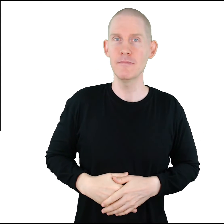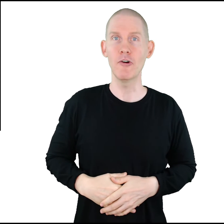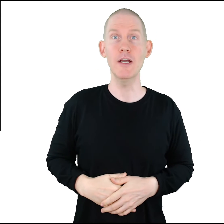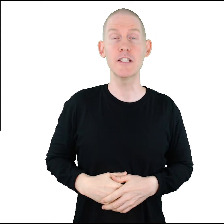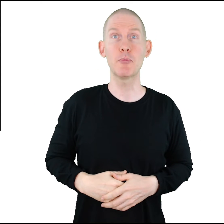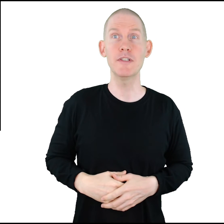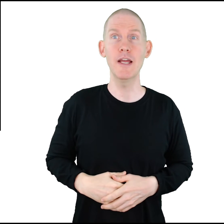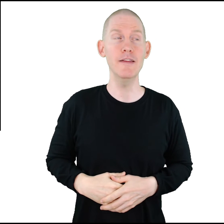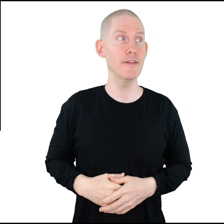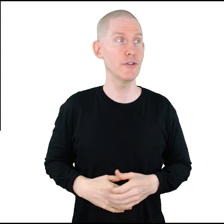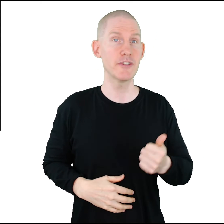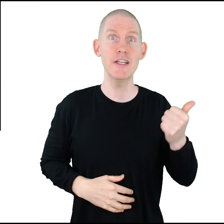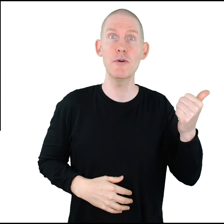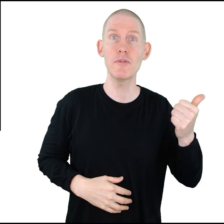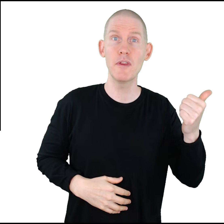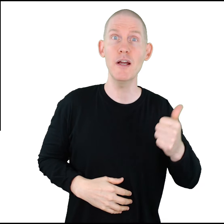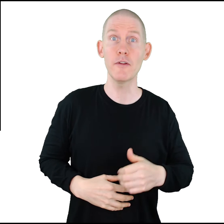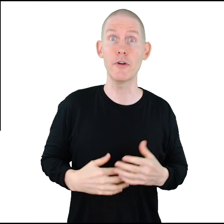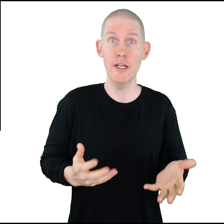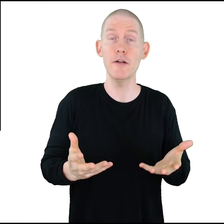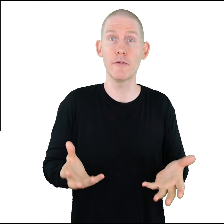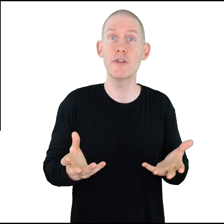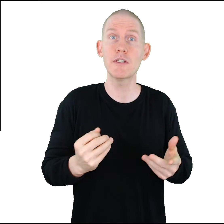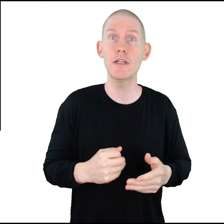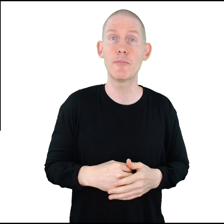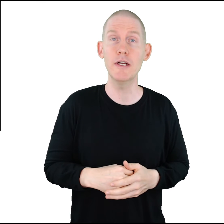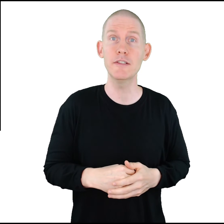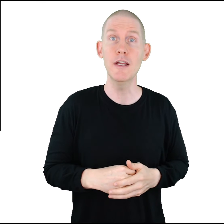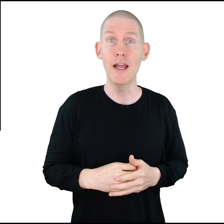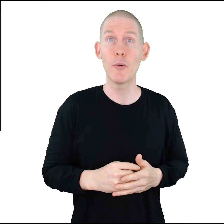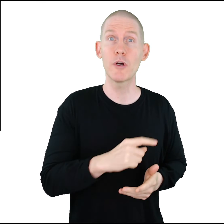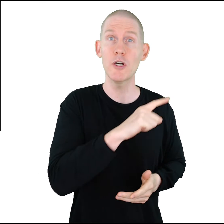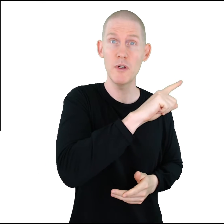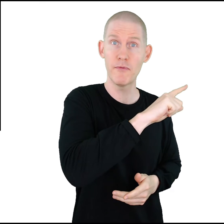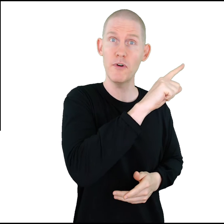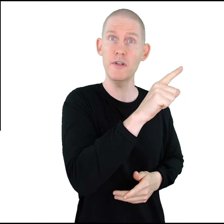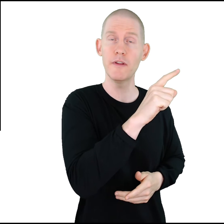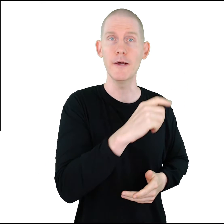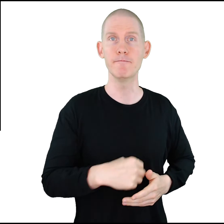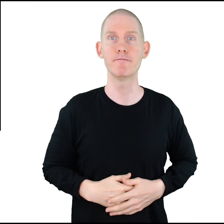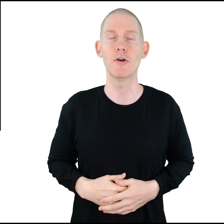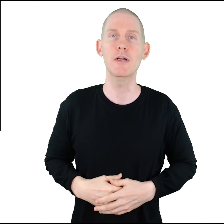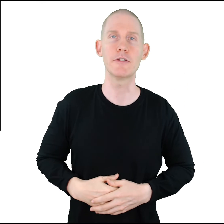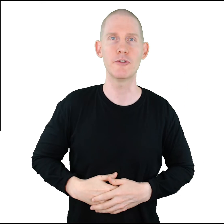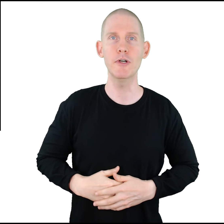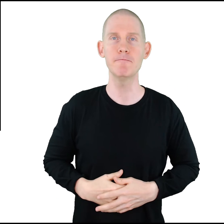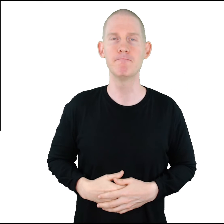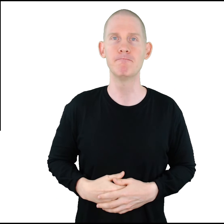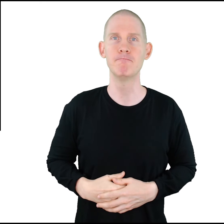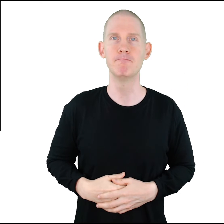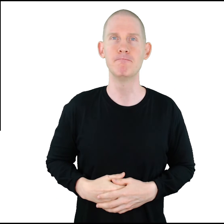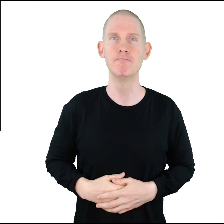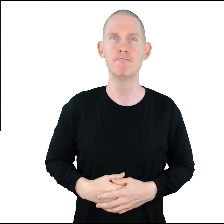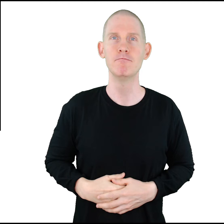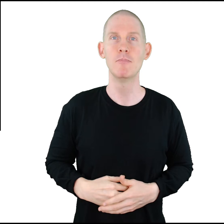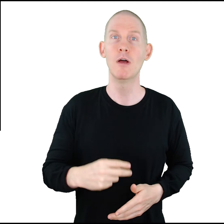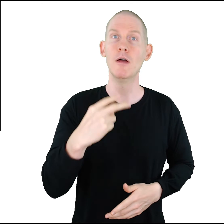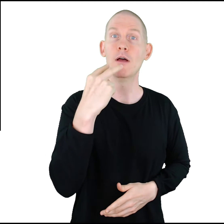right, let's pretend that they're sitting over there. They're here. They're physically present, and we're going to refer to them. All right, let's do it.